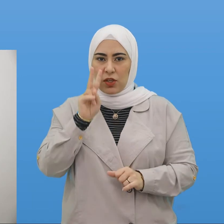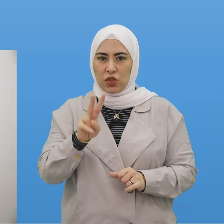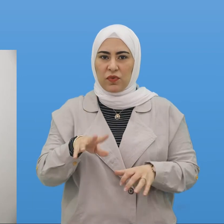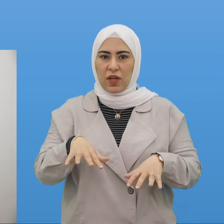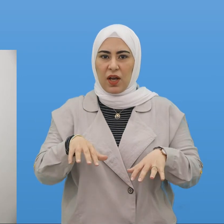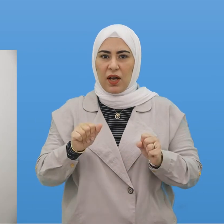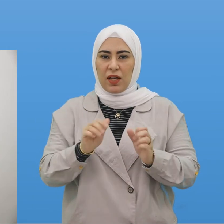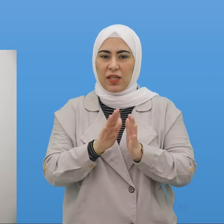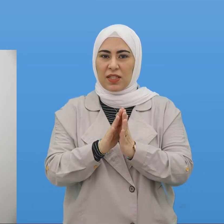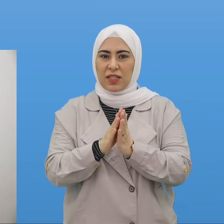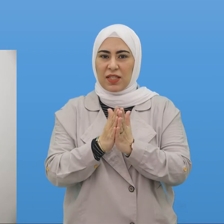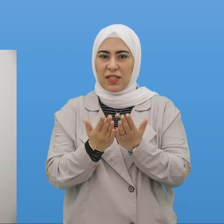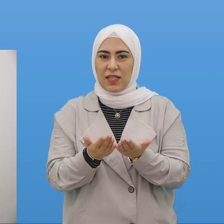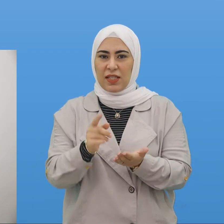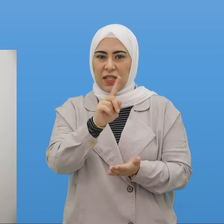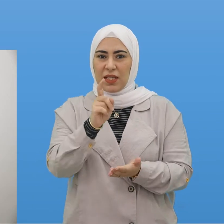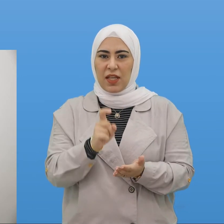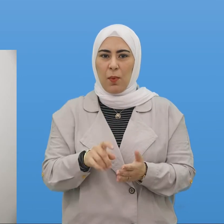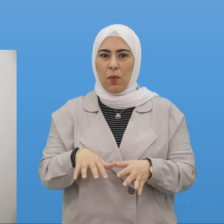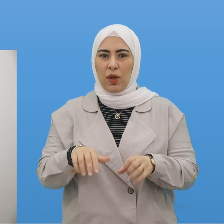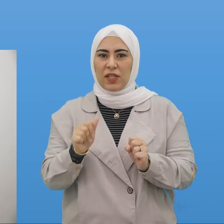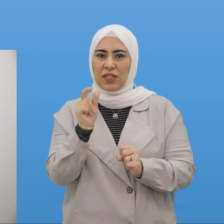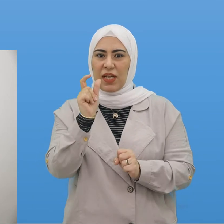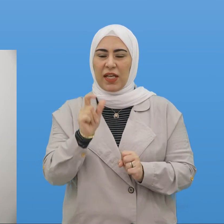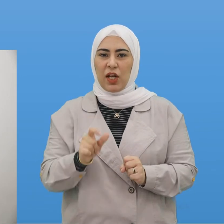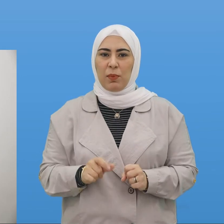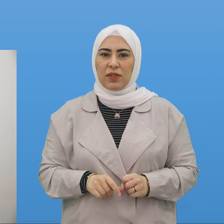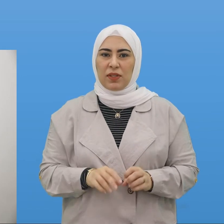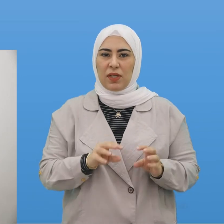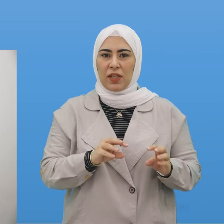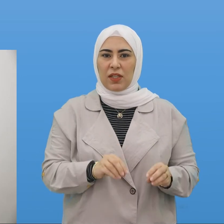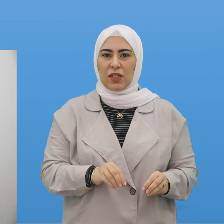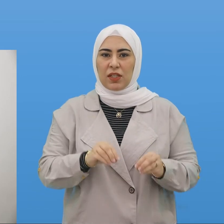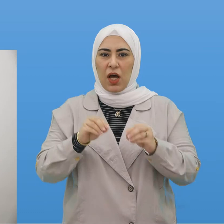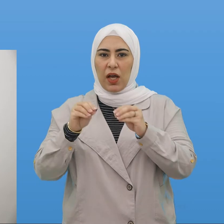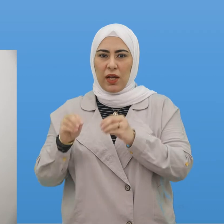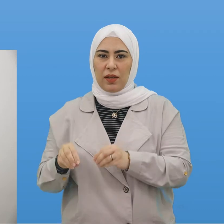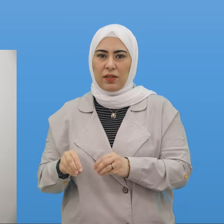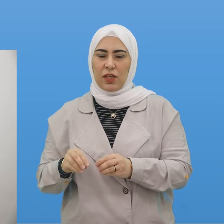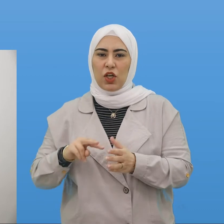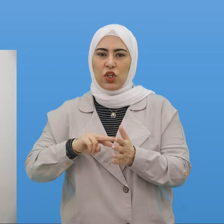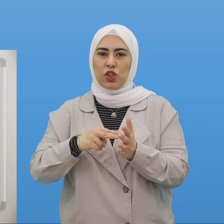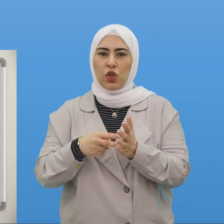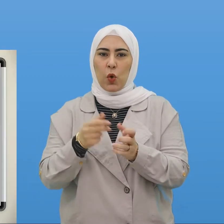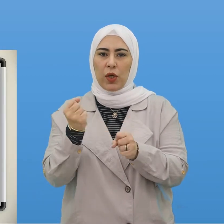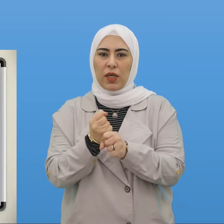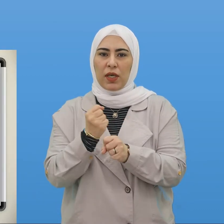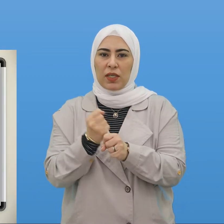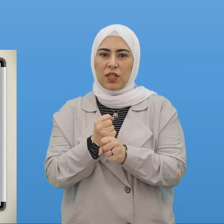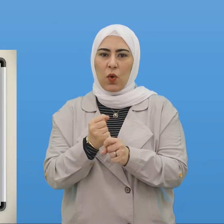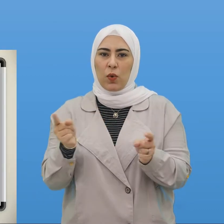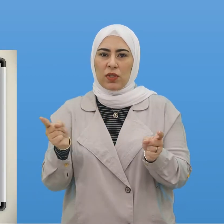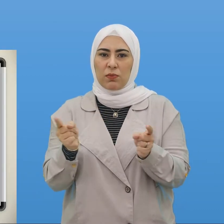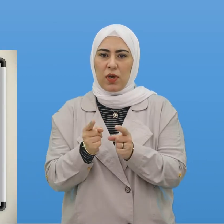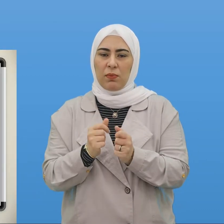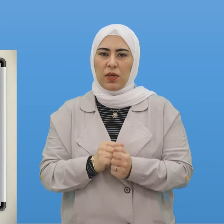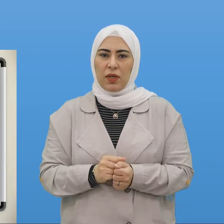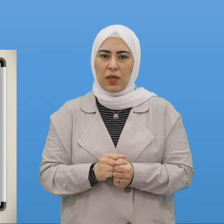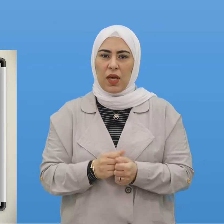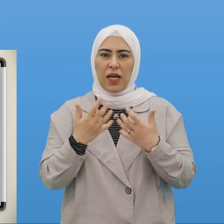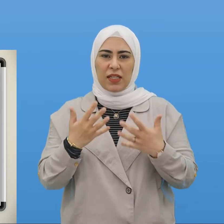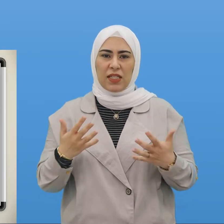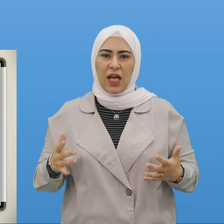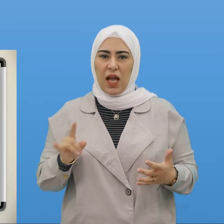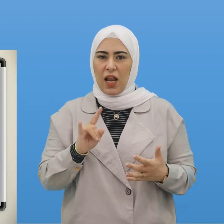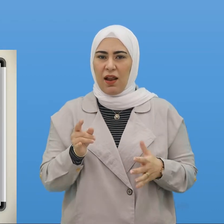done with the set book and the vocabulary questions. Let's take a look at how we can write a summary. Summary making is very easy,